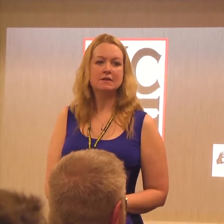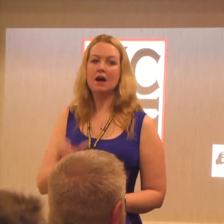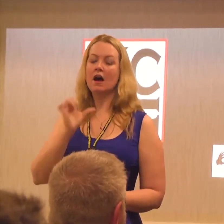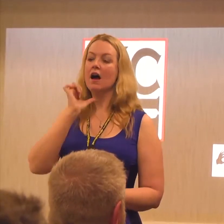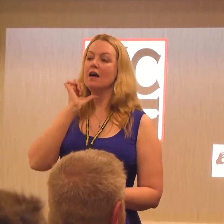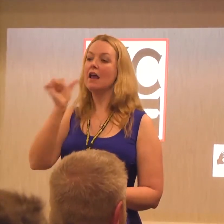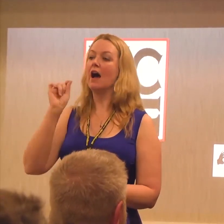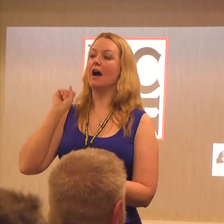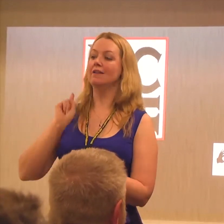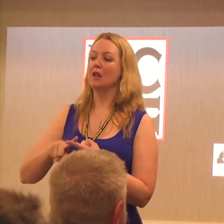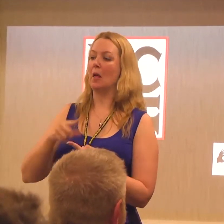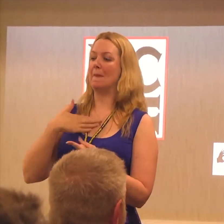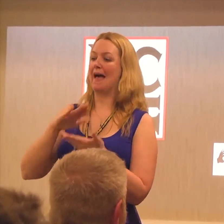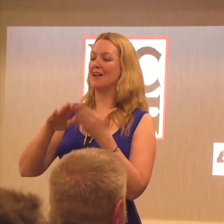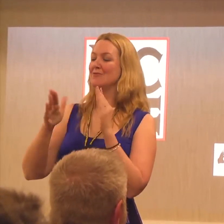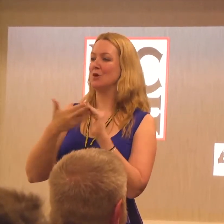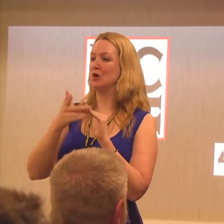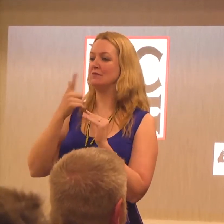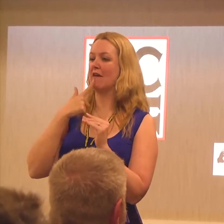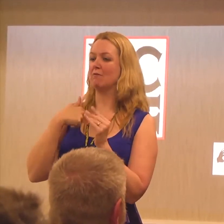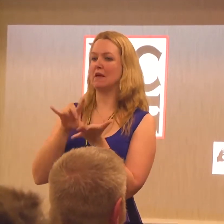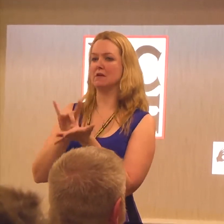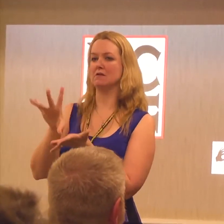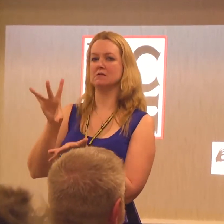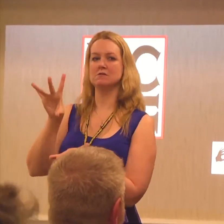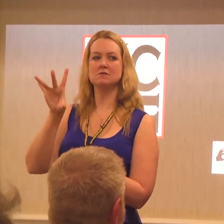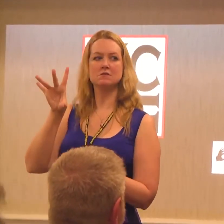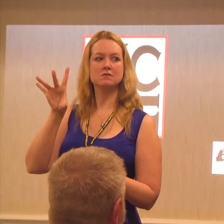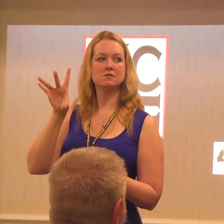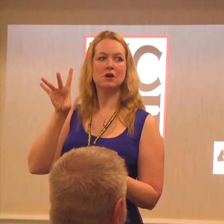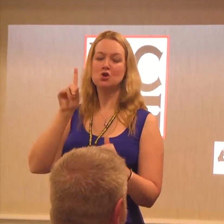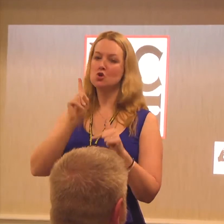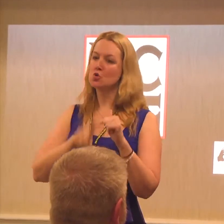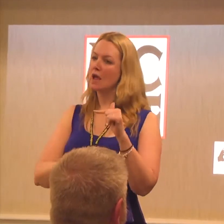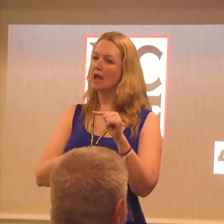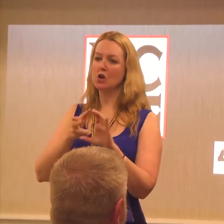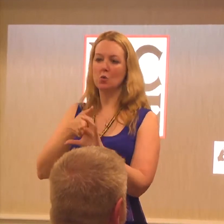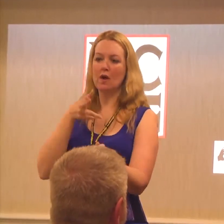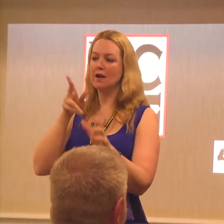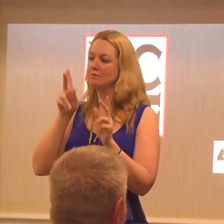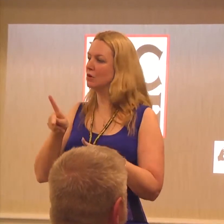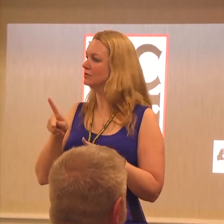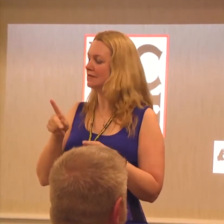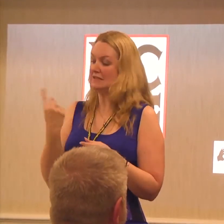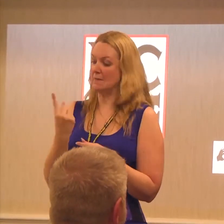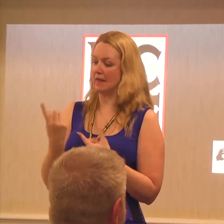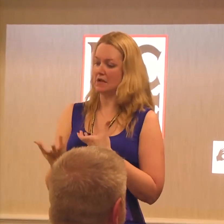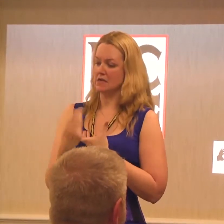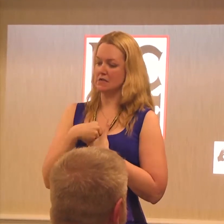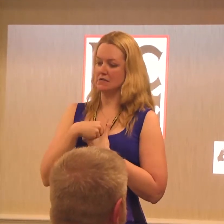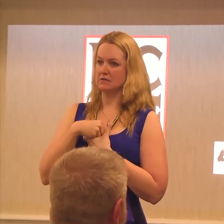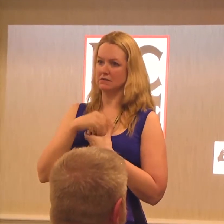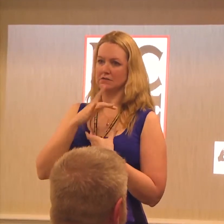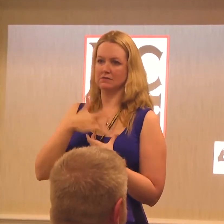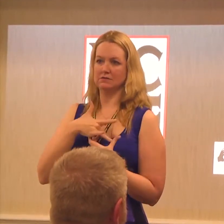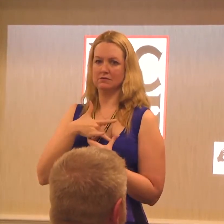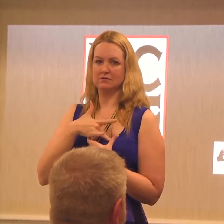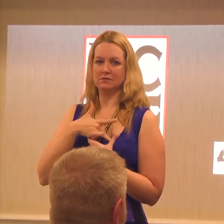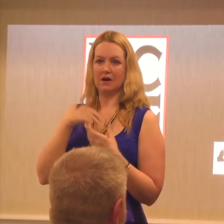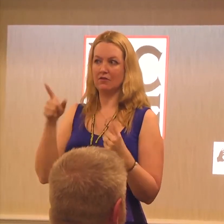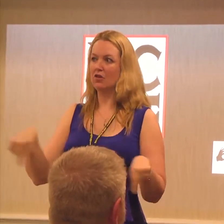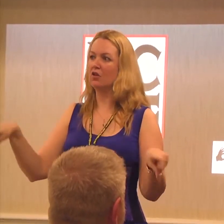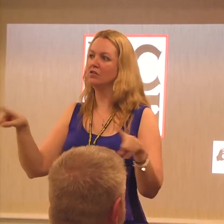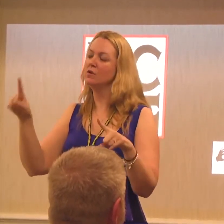my community tells me to quit. One cannot quit something that is part of them. And for those of you